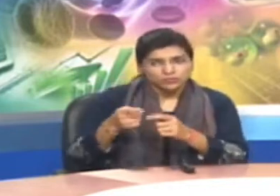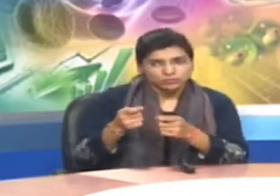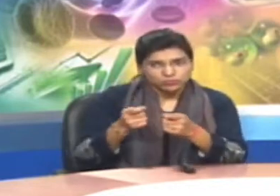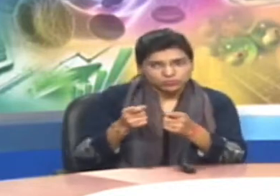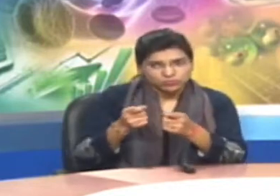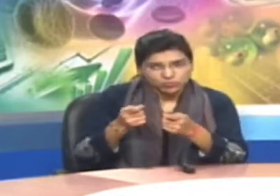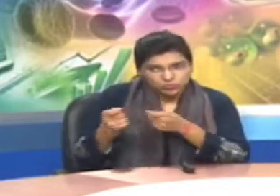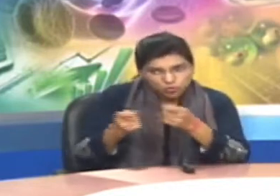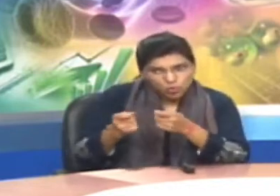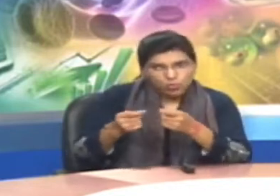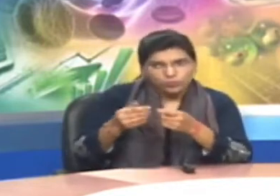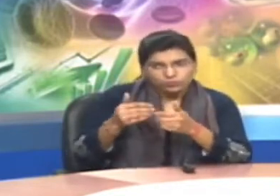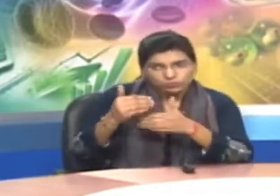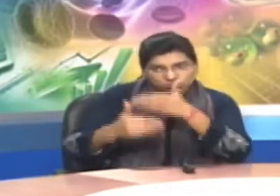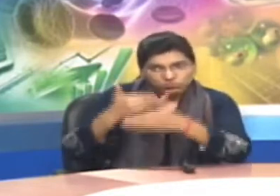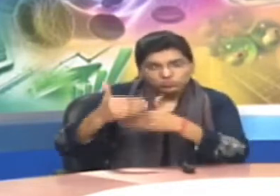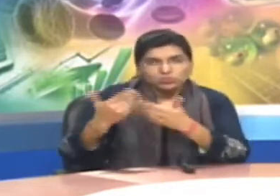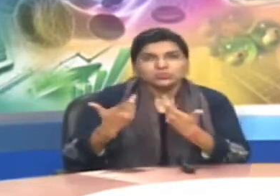son's blindness?